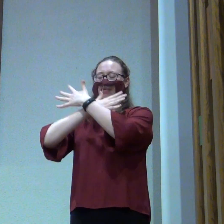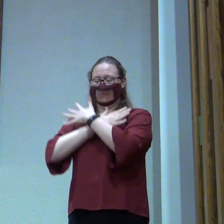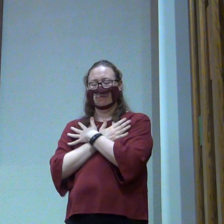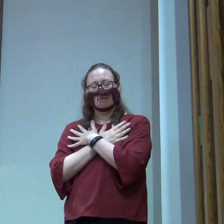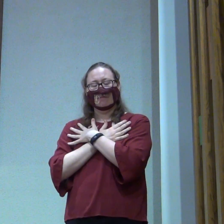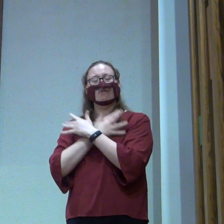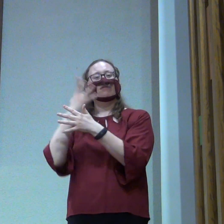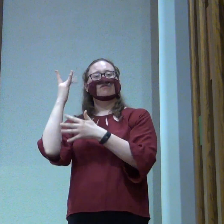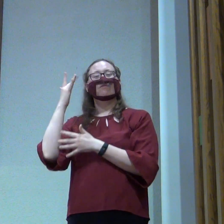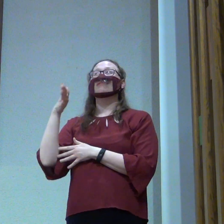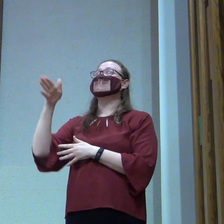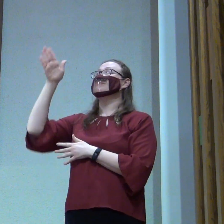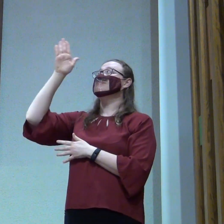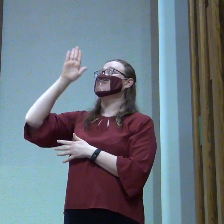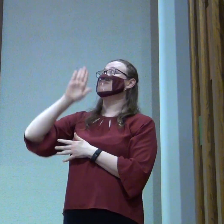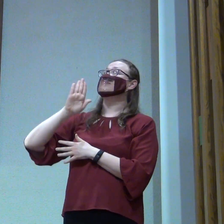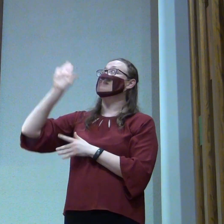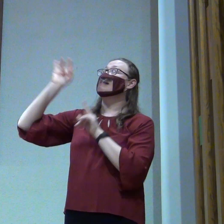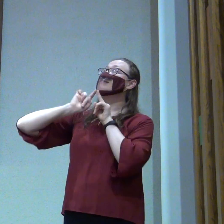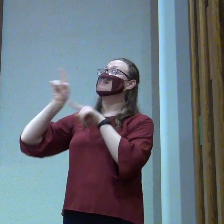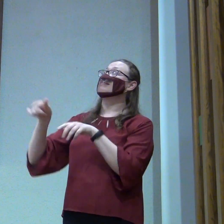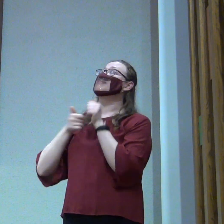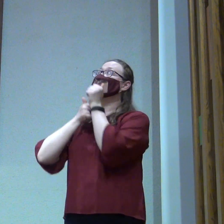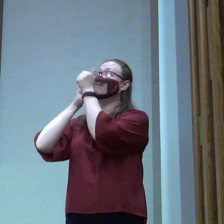obedience to the command.